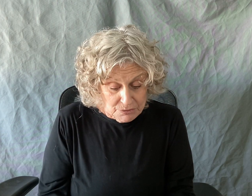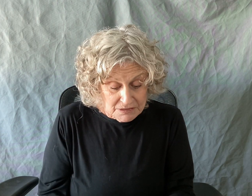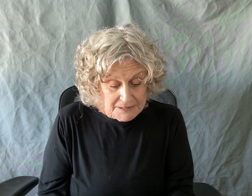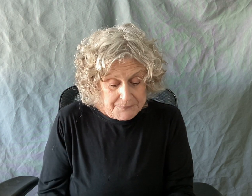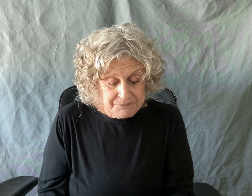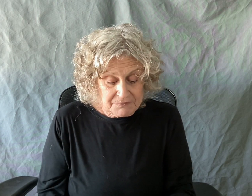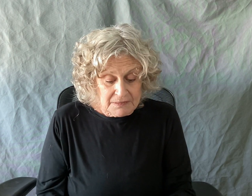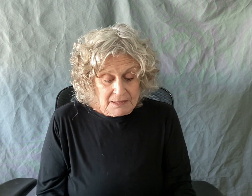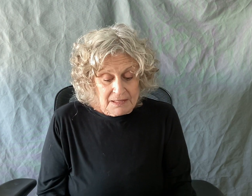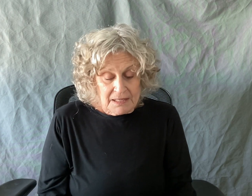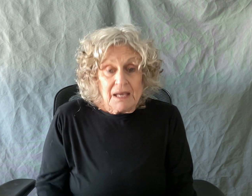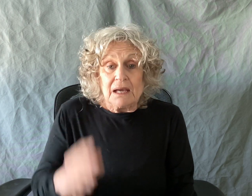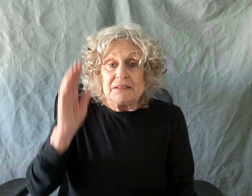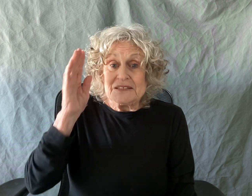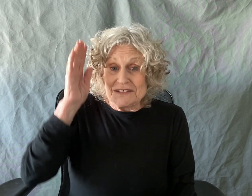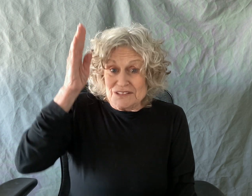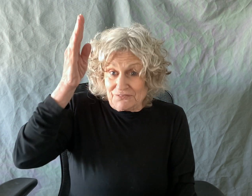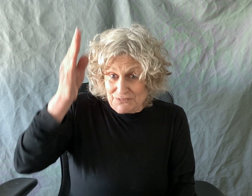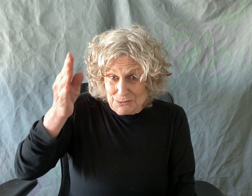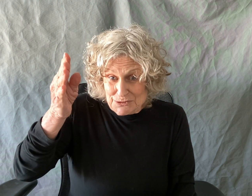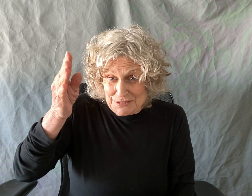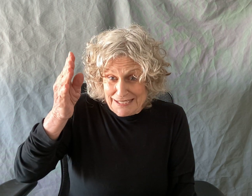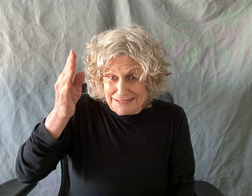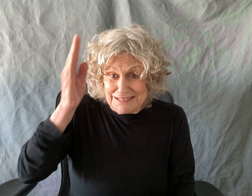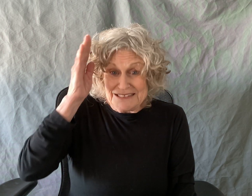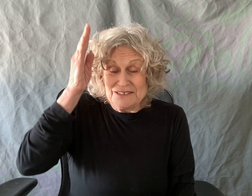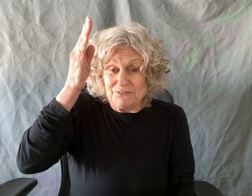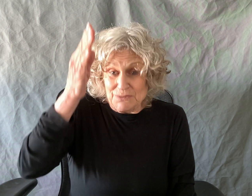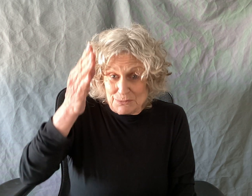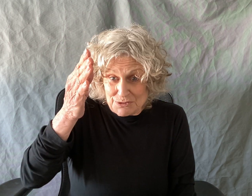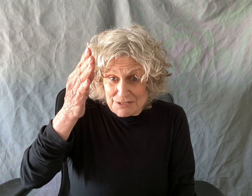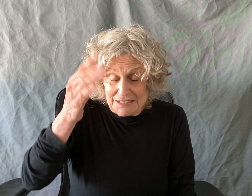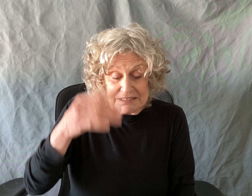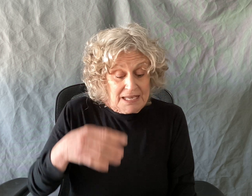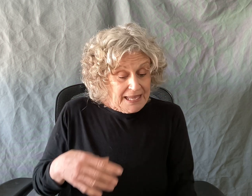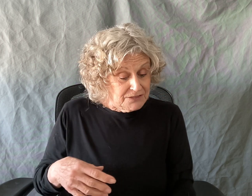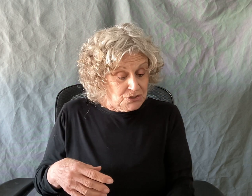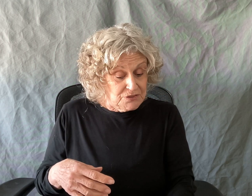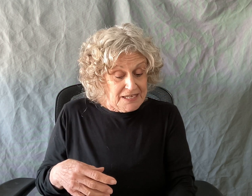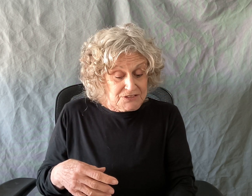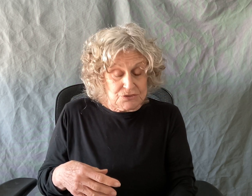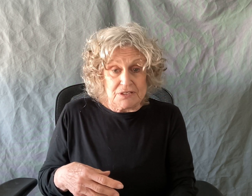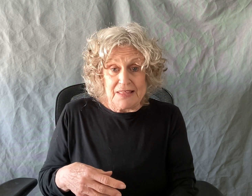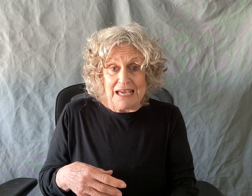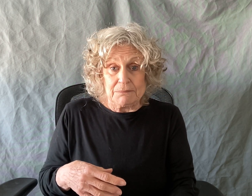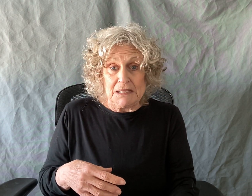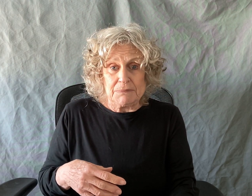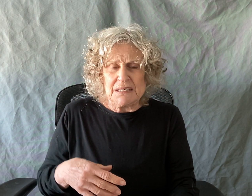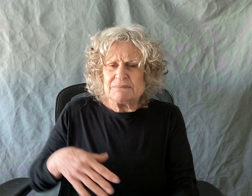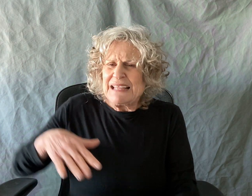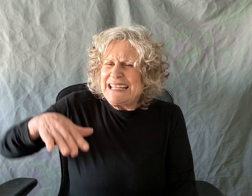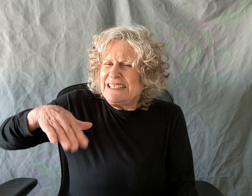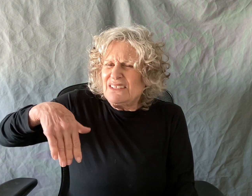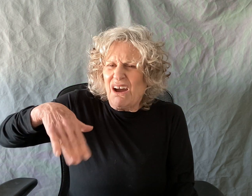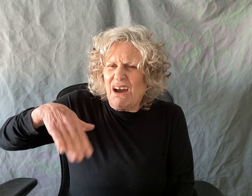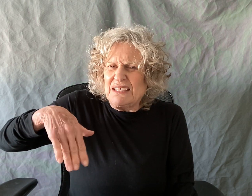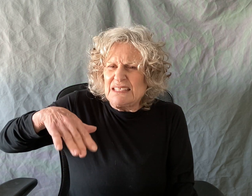book? This is a future tense. Future tense. And so the answer to that may be, not